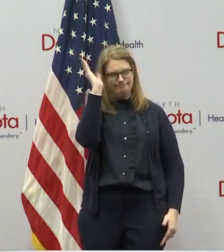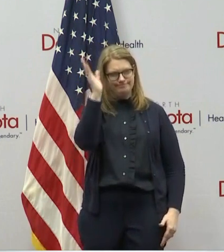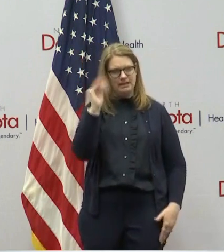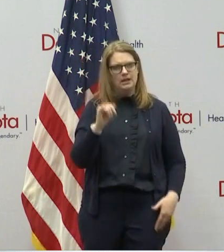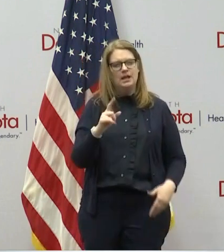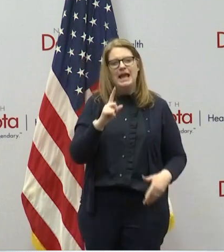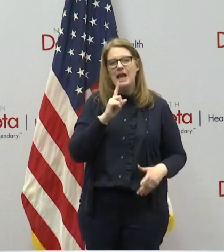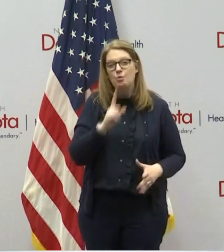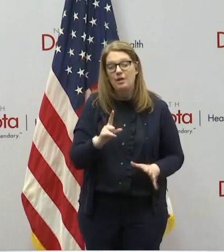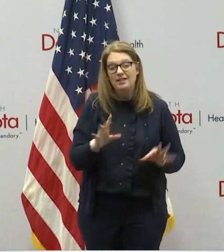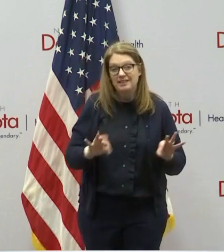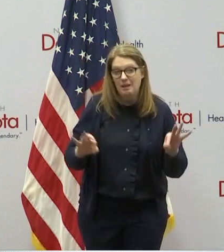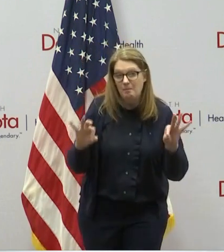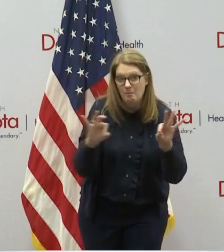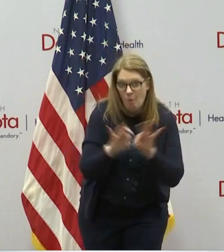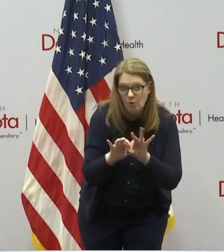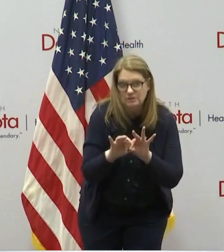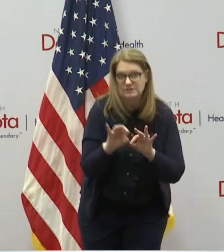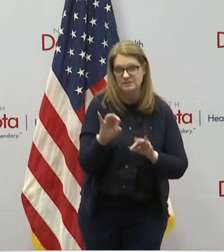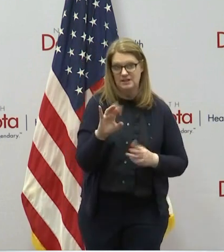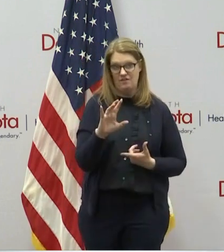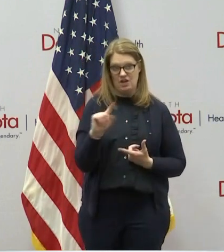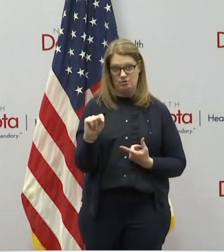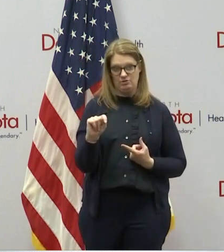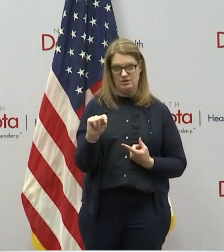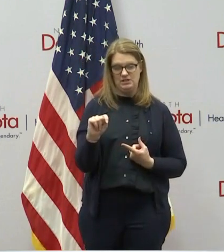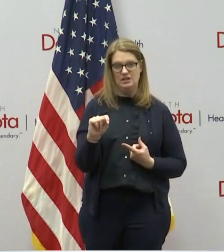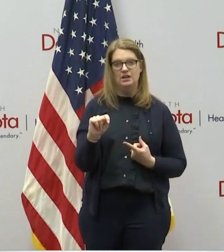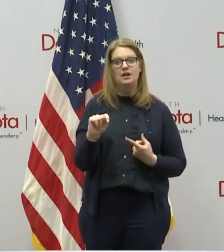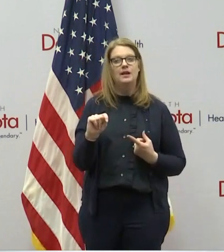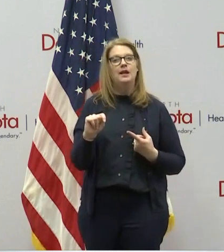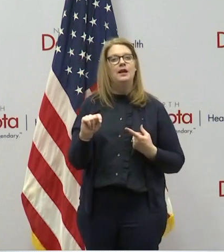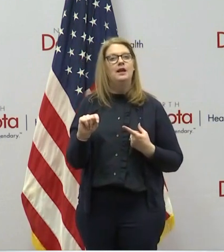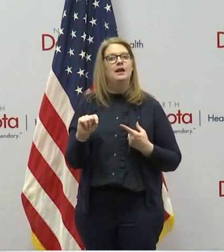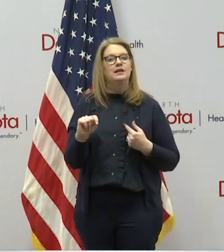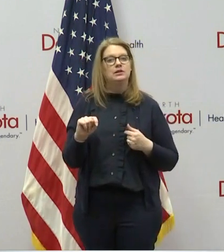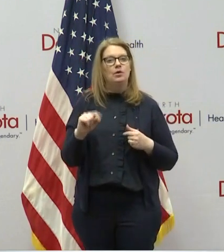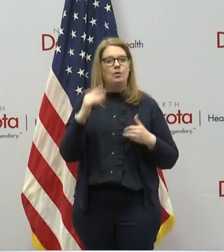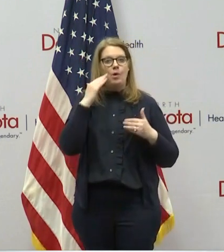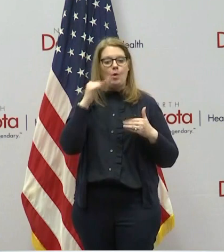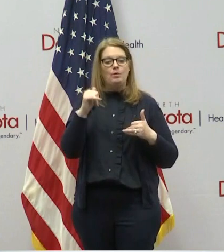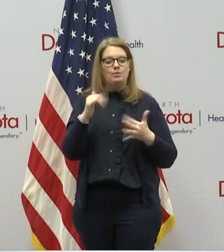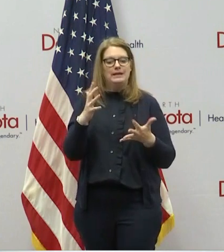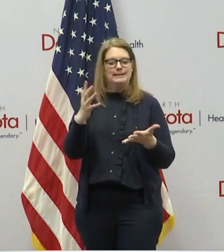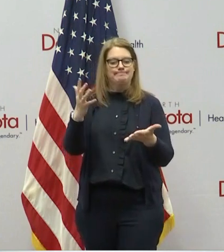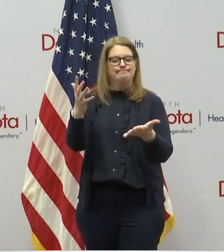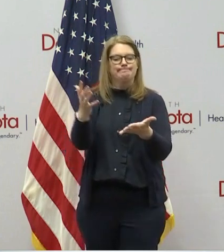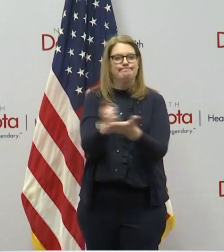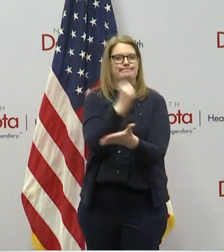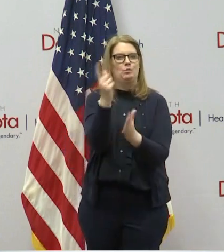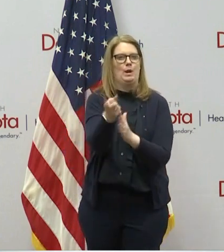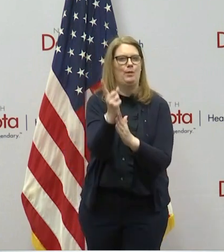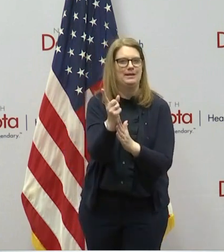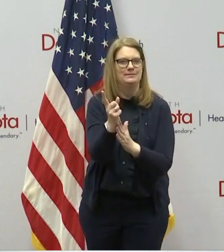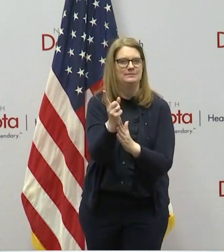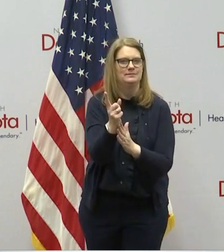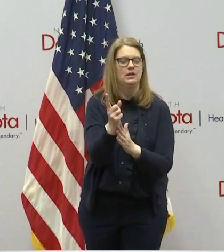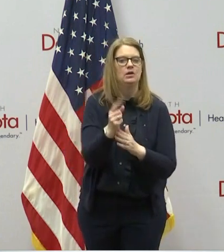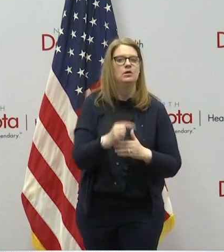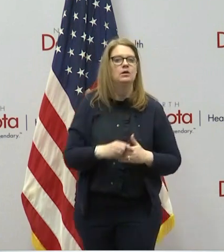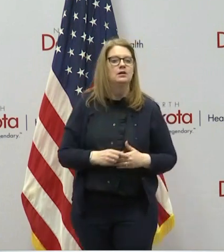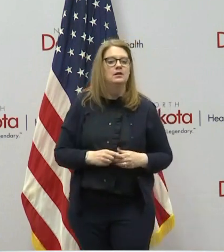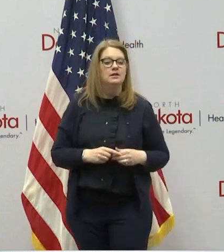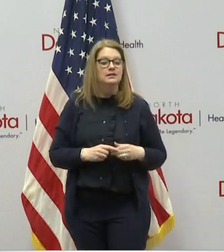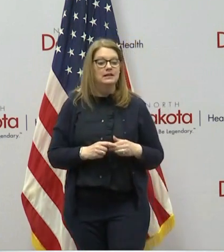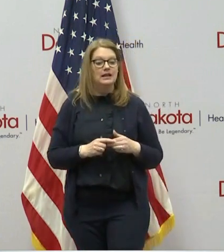contact tracing, of staying hopefully just one step ahead of what's going on to take North Dakota citizens out